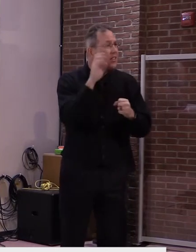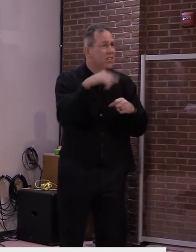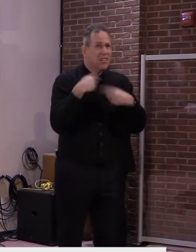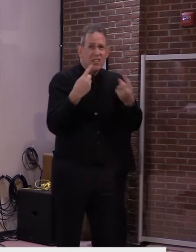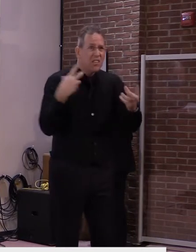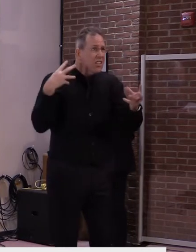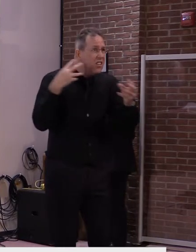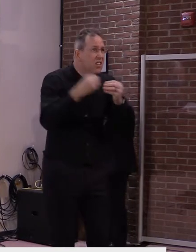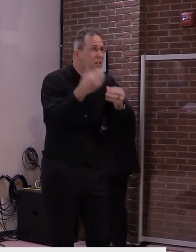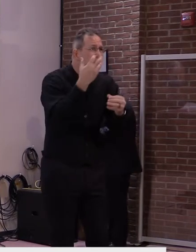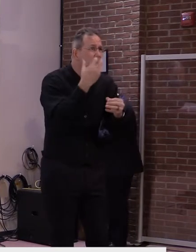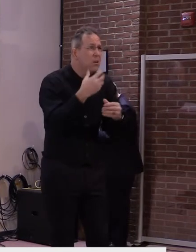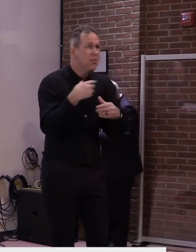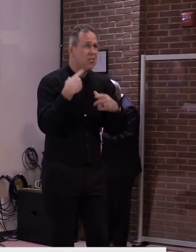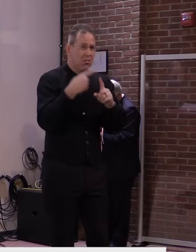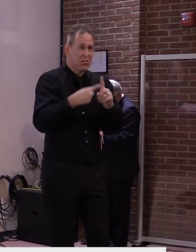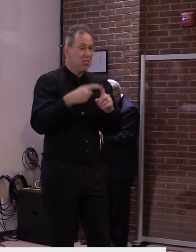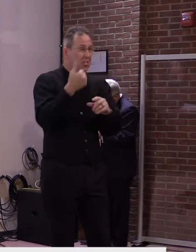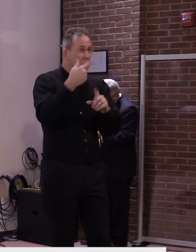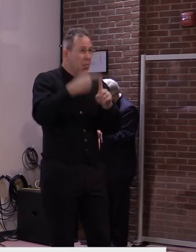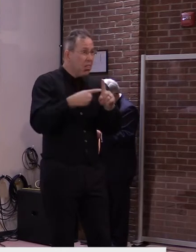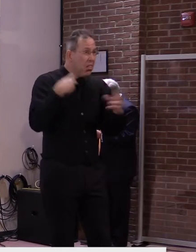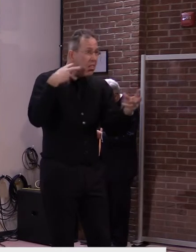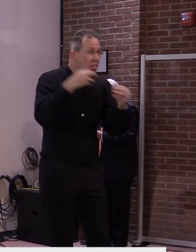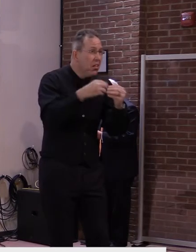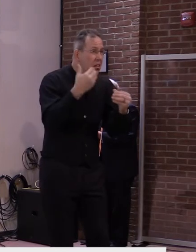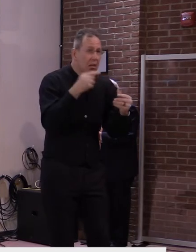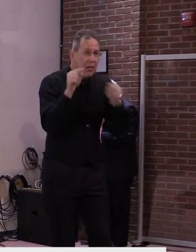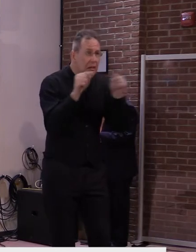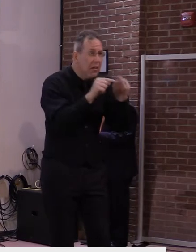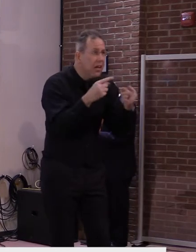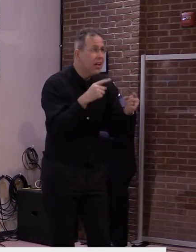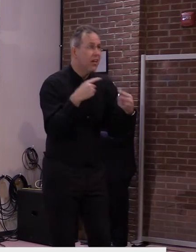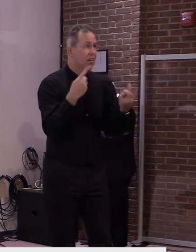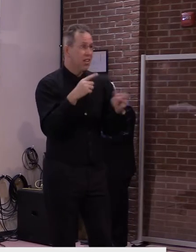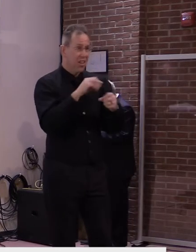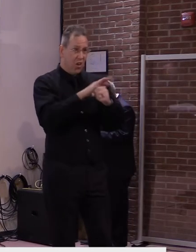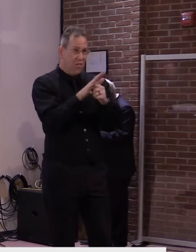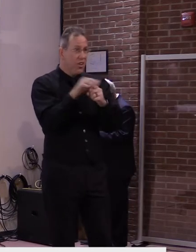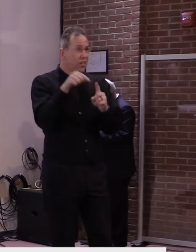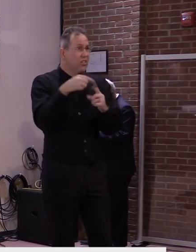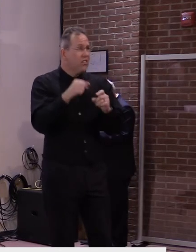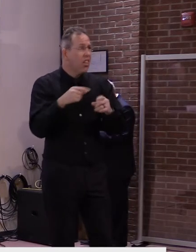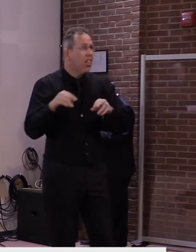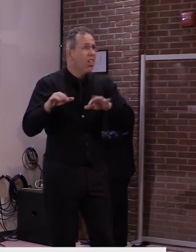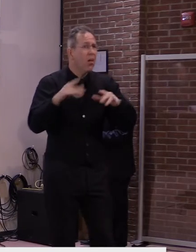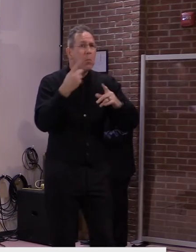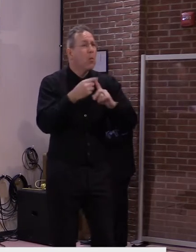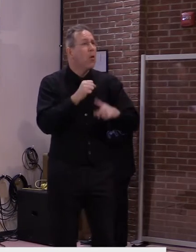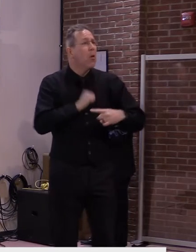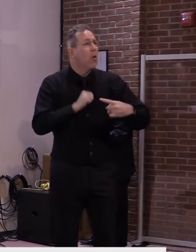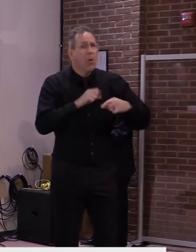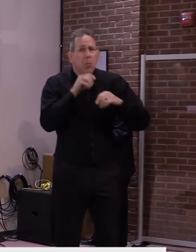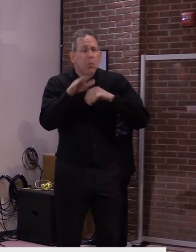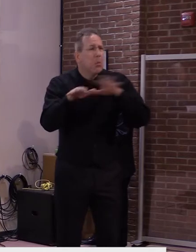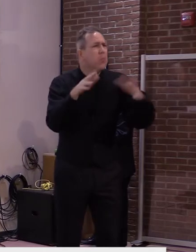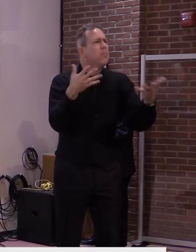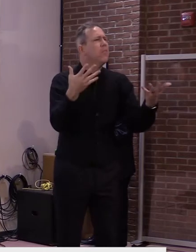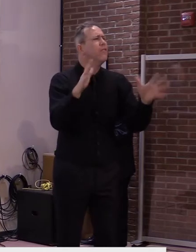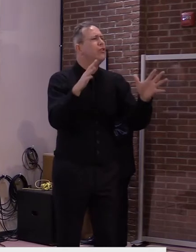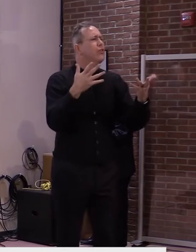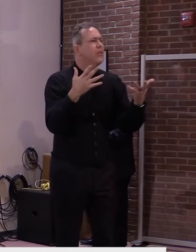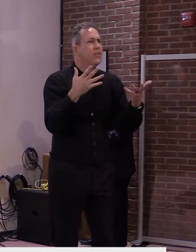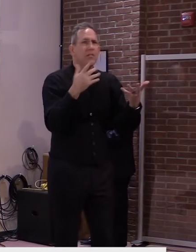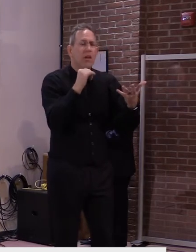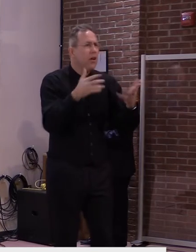everyone understands this virus isn't just a common cold. We've seen over 400,000